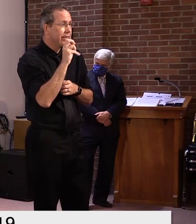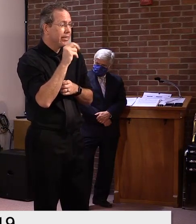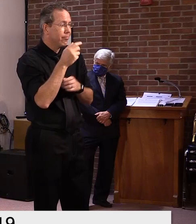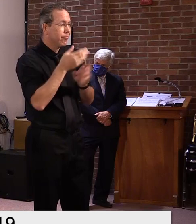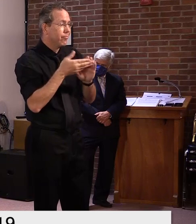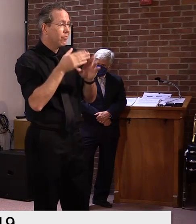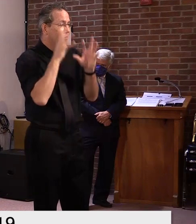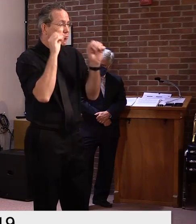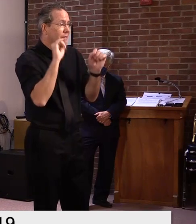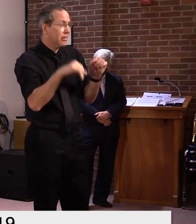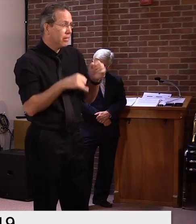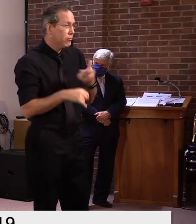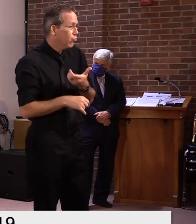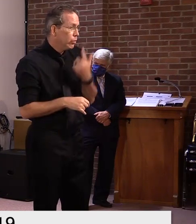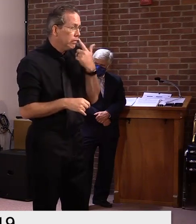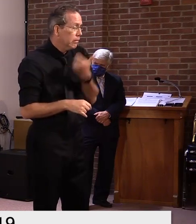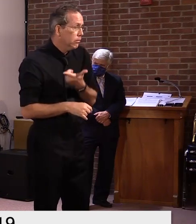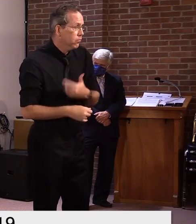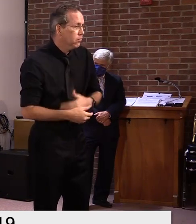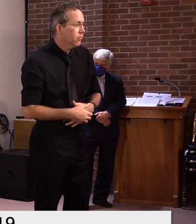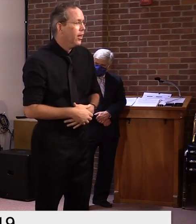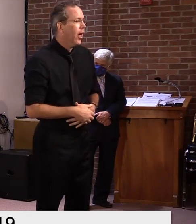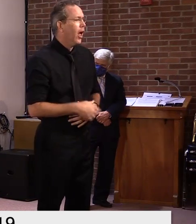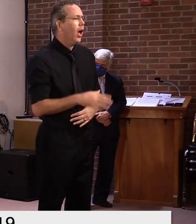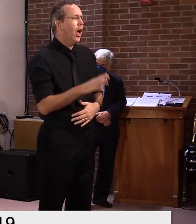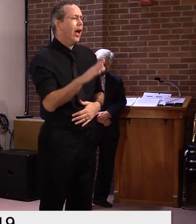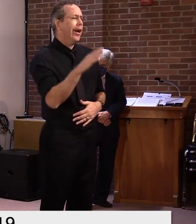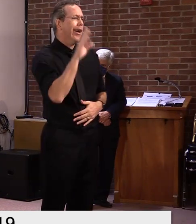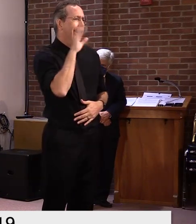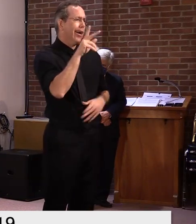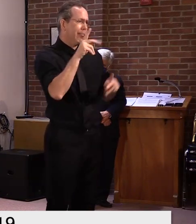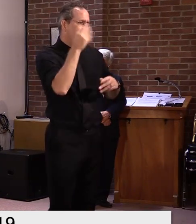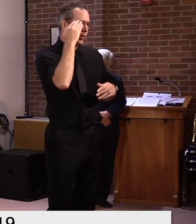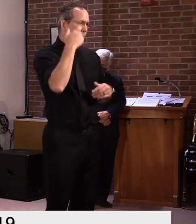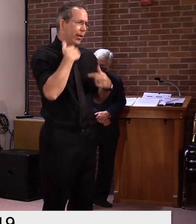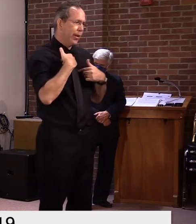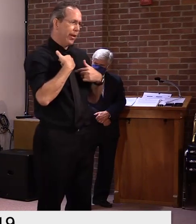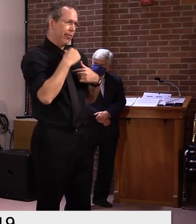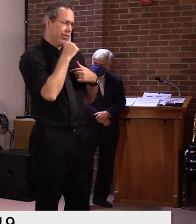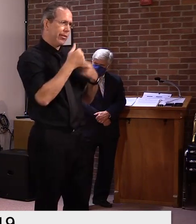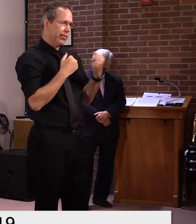Trump. But I have not decided at this point whether to cast a vote for